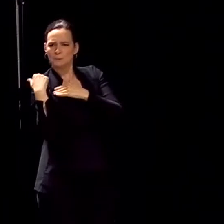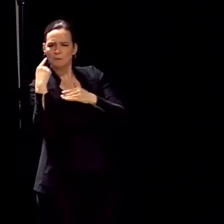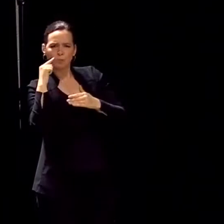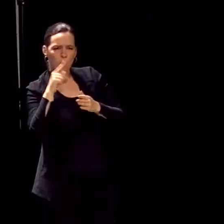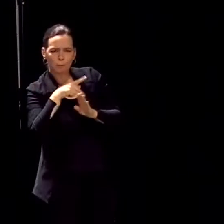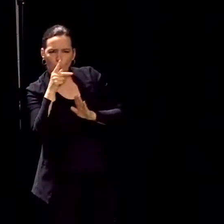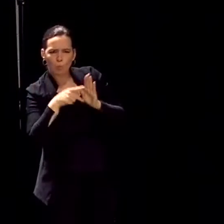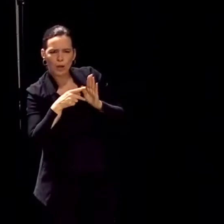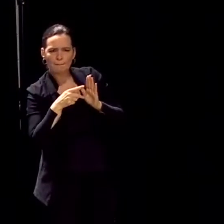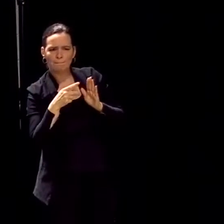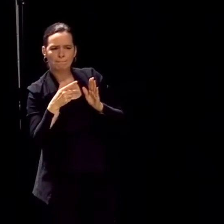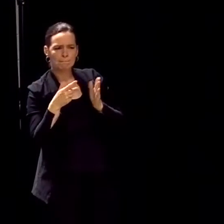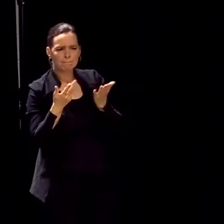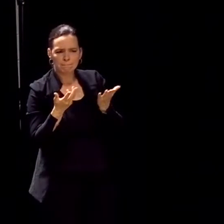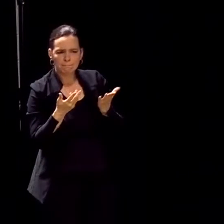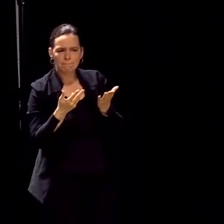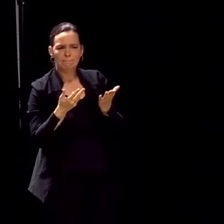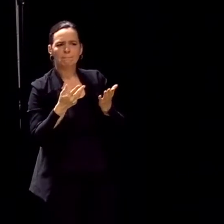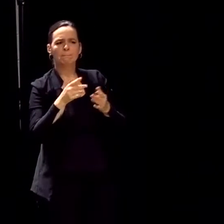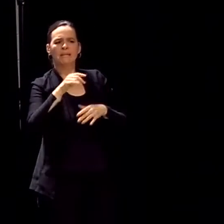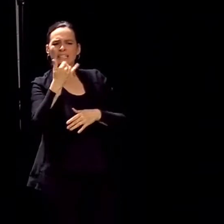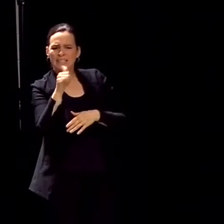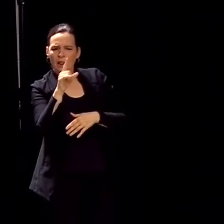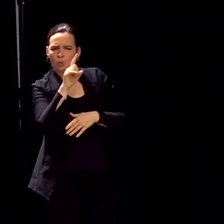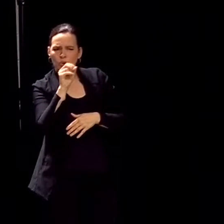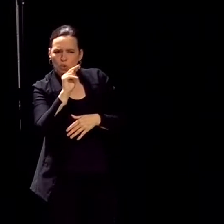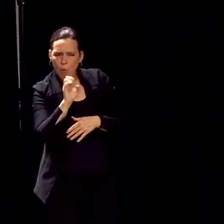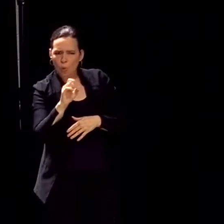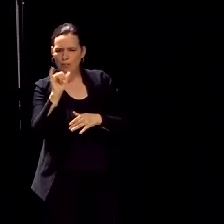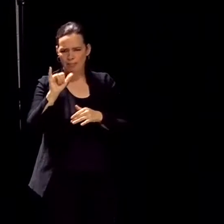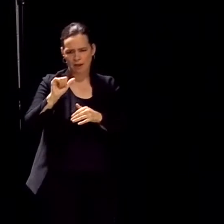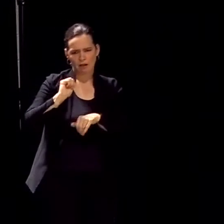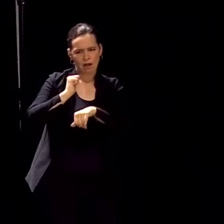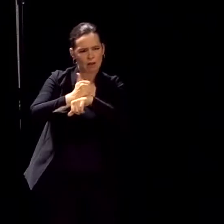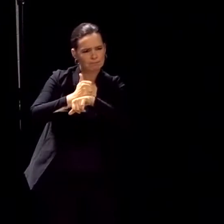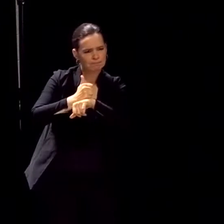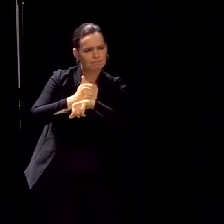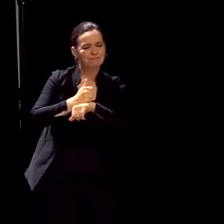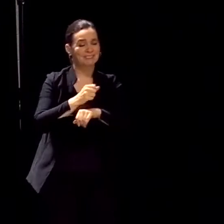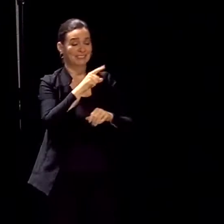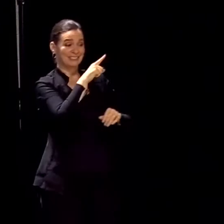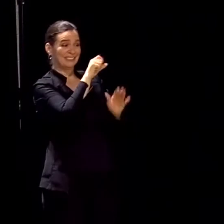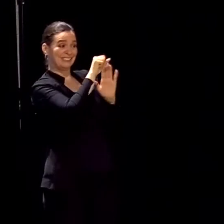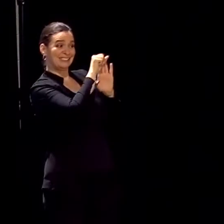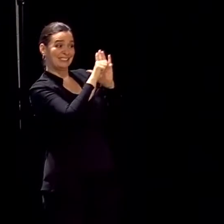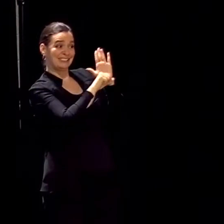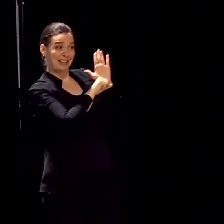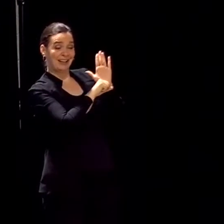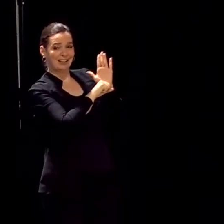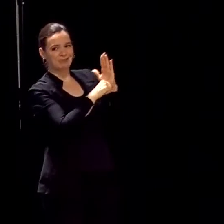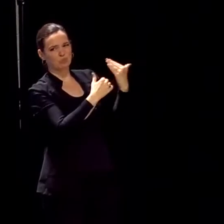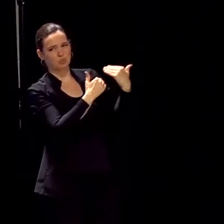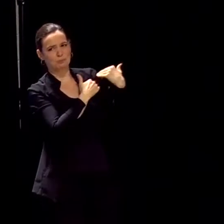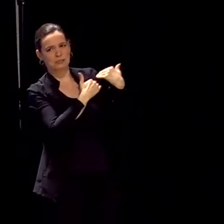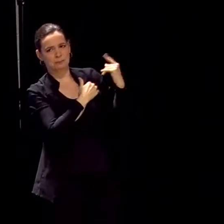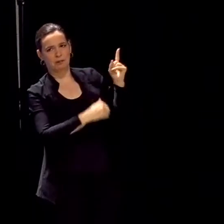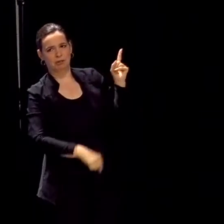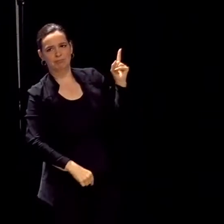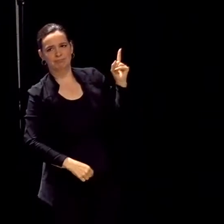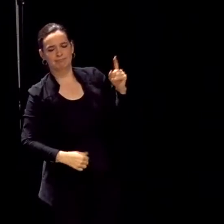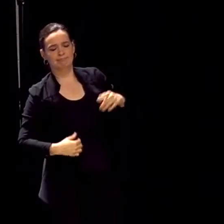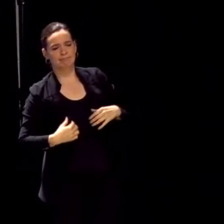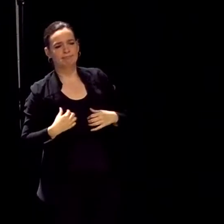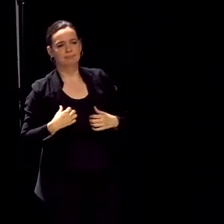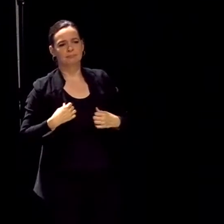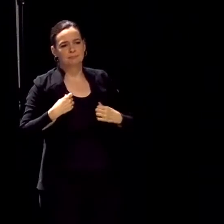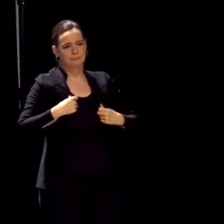seeing and what was a data-driven discussion, which again I'm very appreciative of. What is in the zone. This